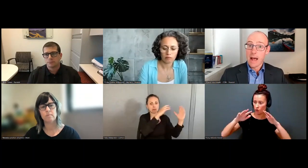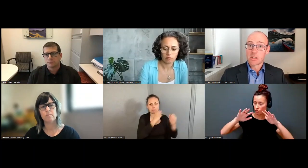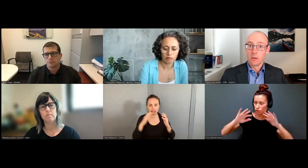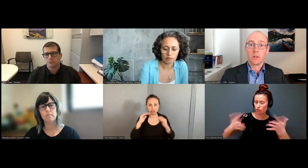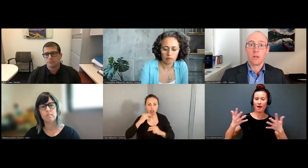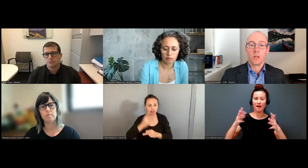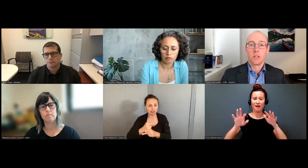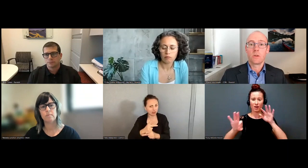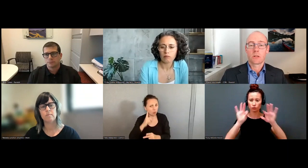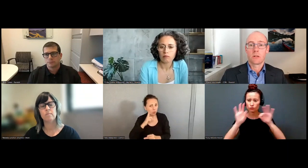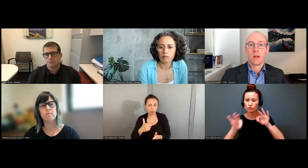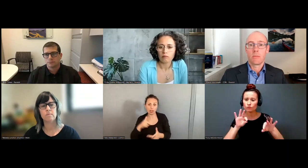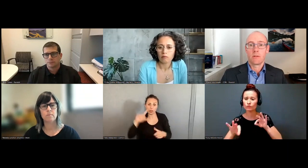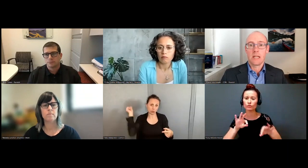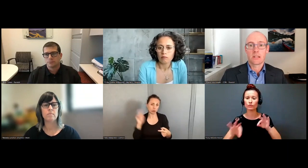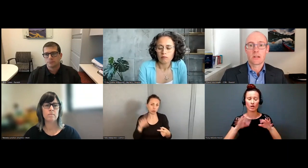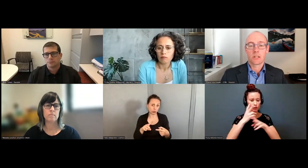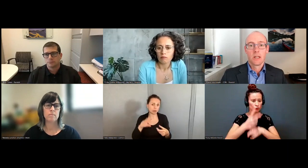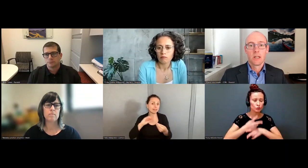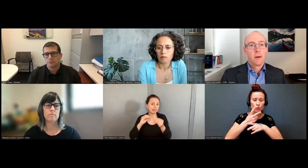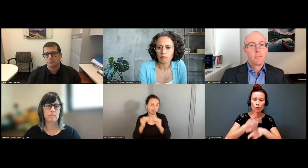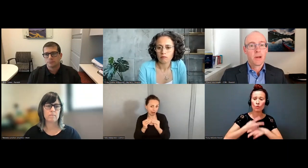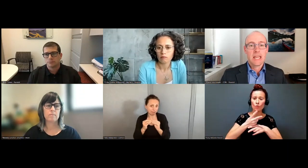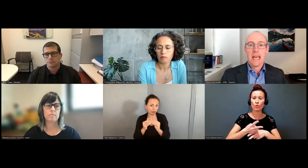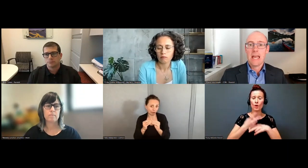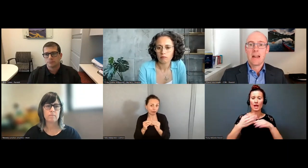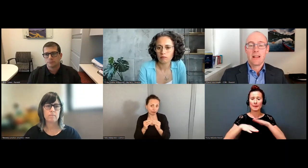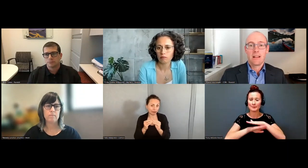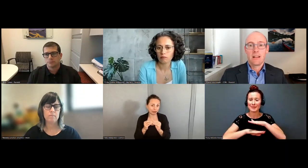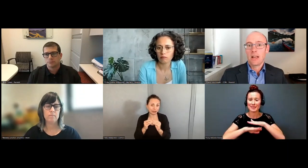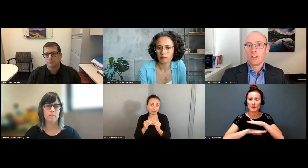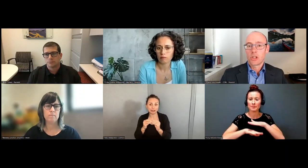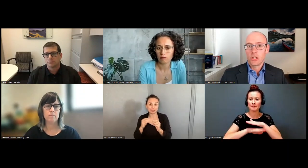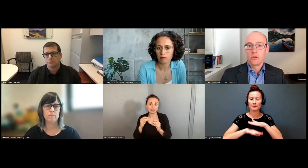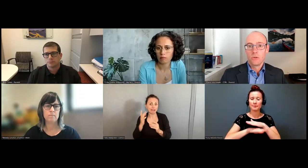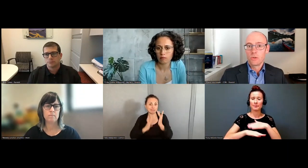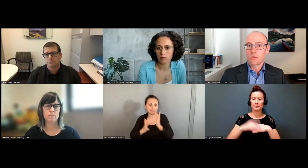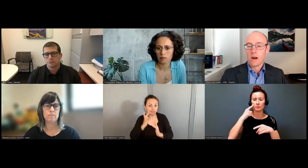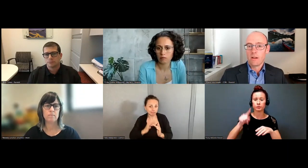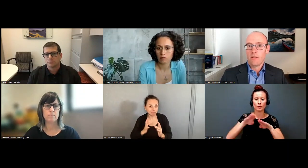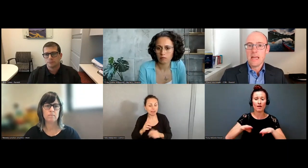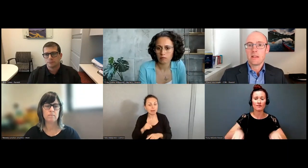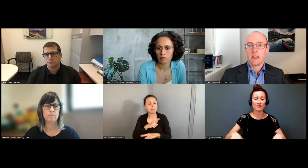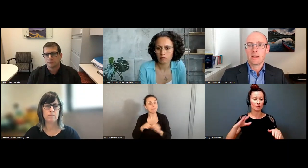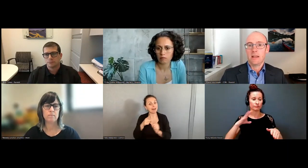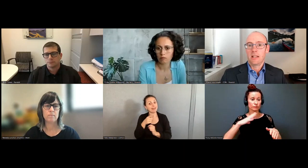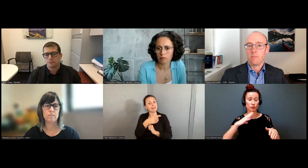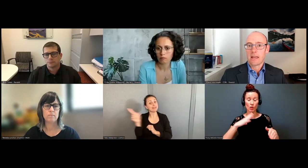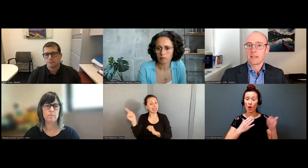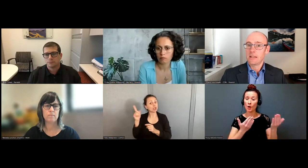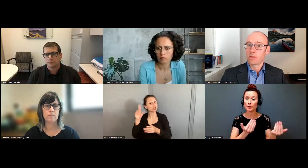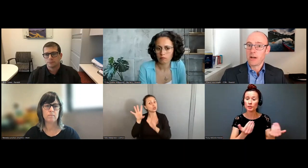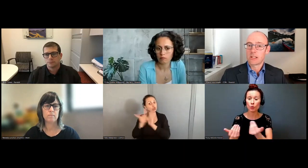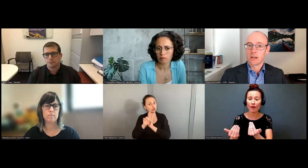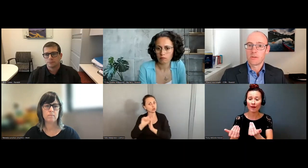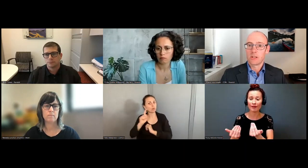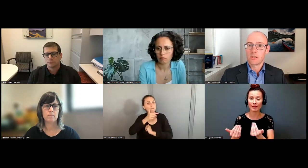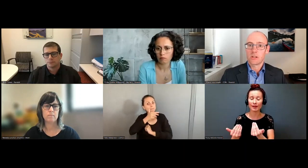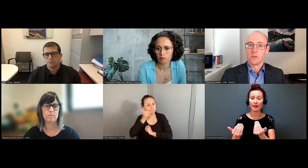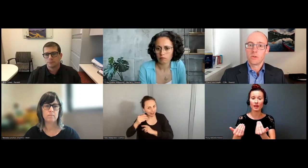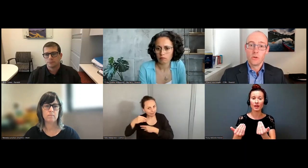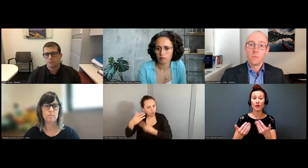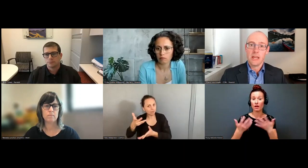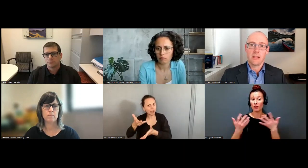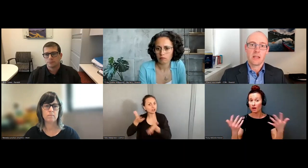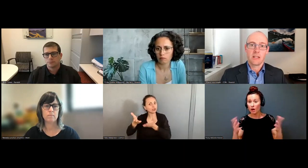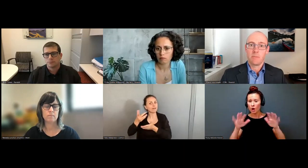would absolutely reduce the number of deserts. But again, they'll choose where they think it's best and provide services